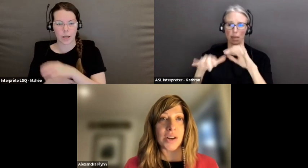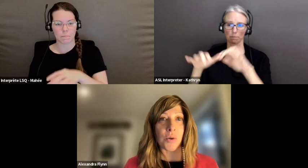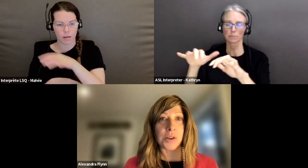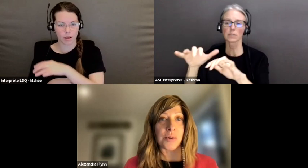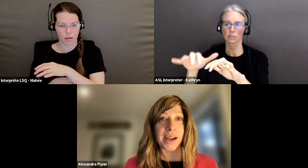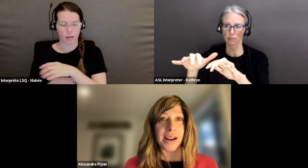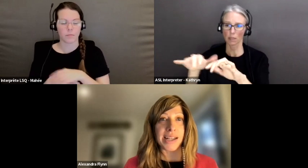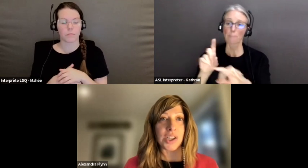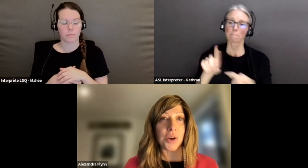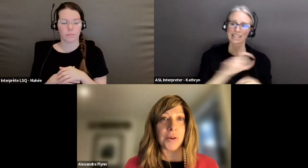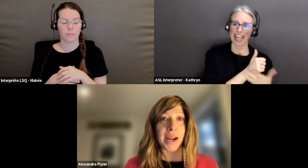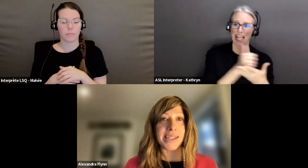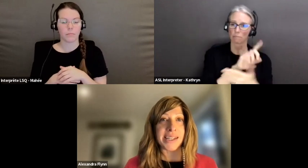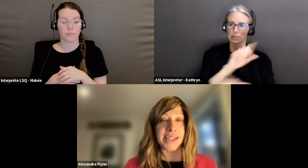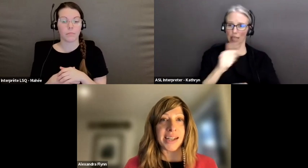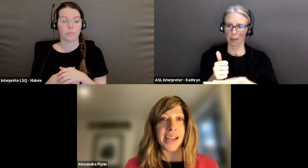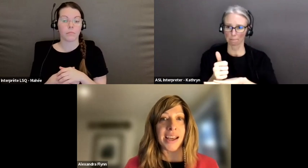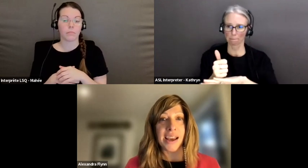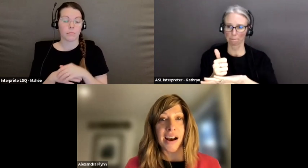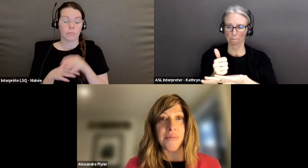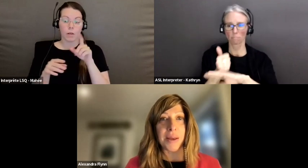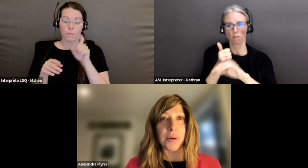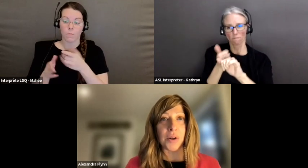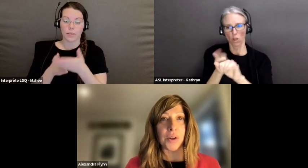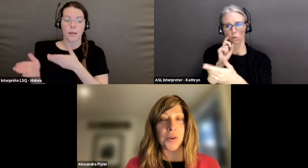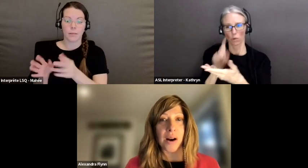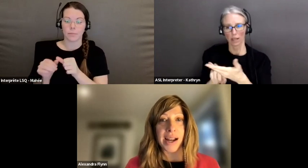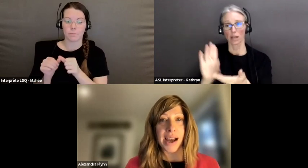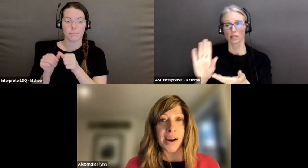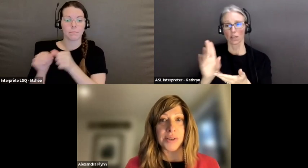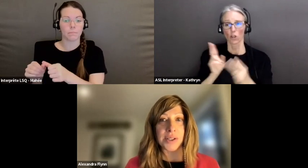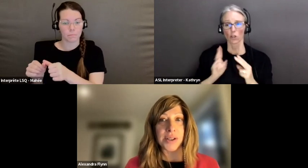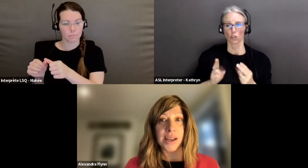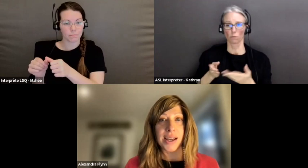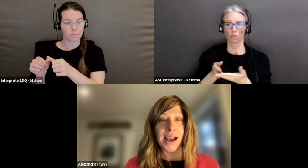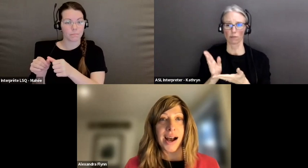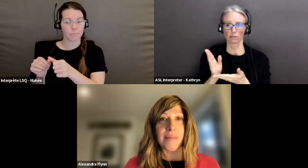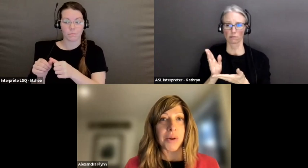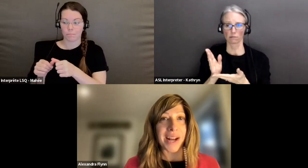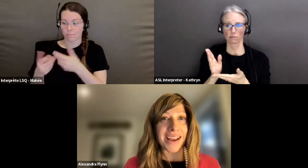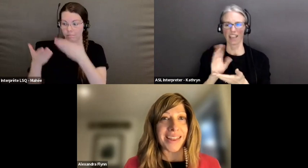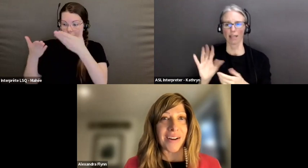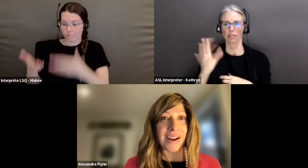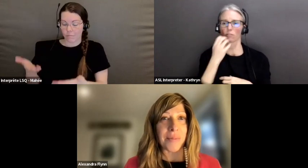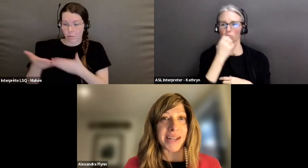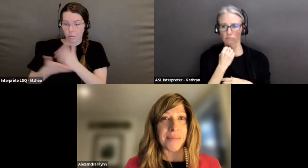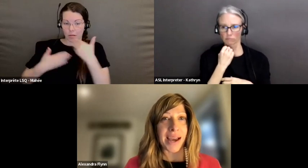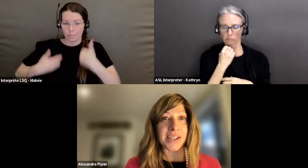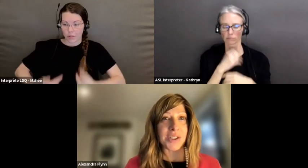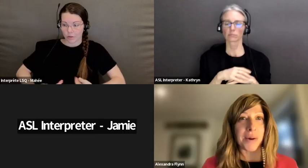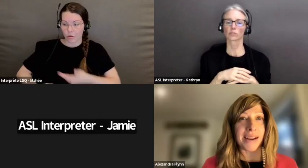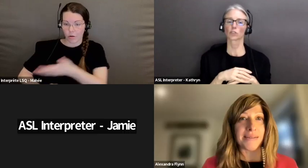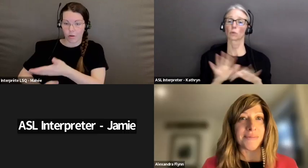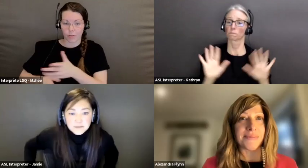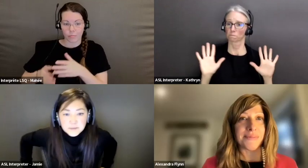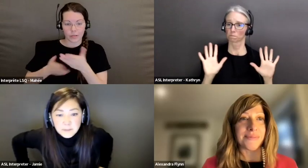exist in order to recognize the human rights and dignity of people who are unhoused. So I'm going to end there and I'll pass it back to